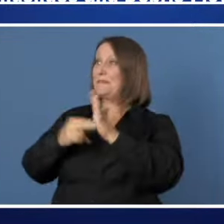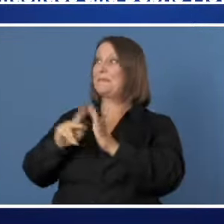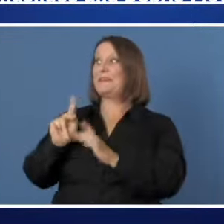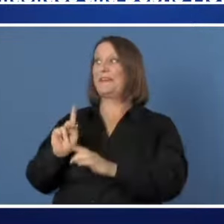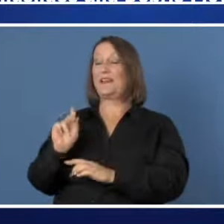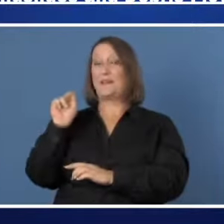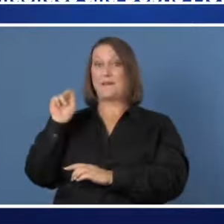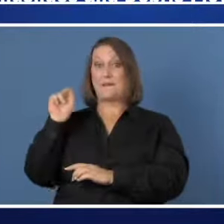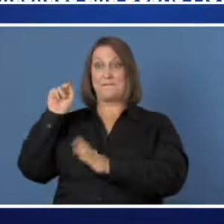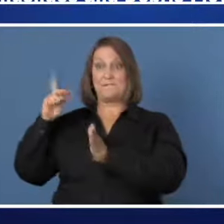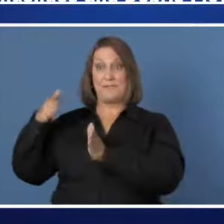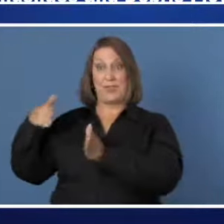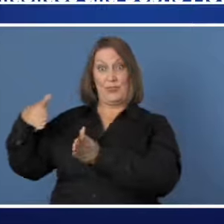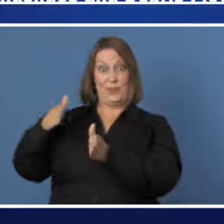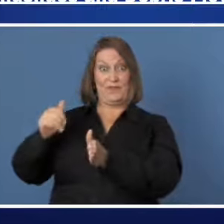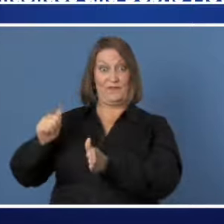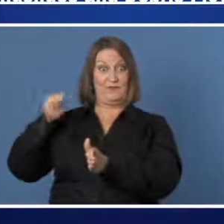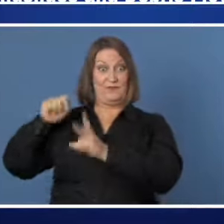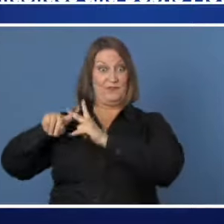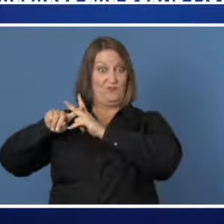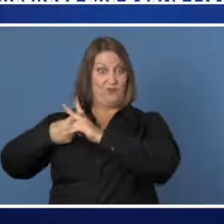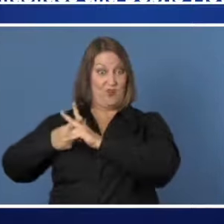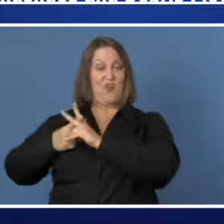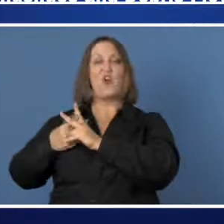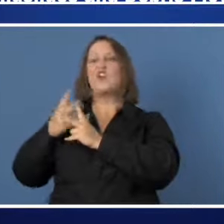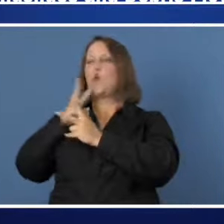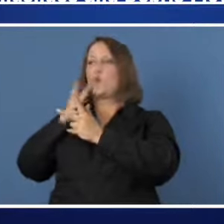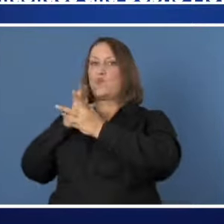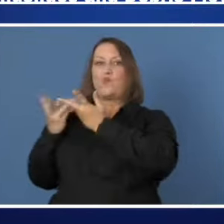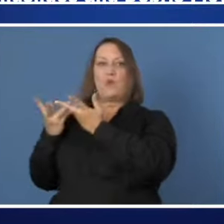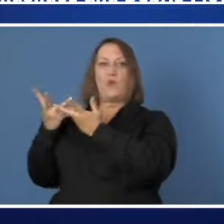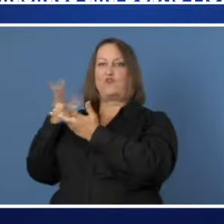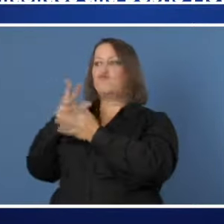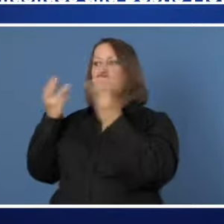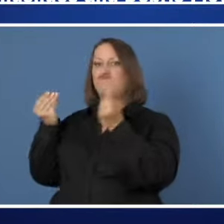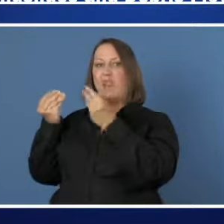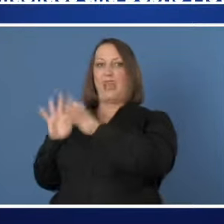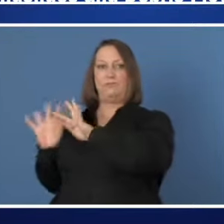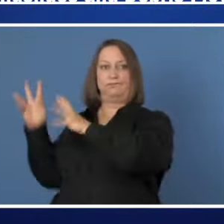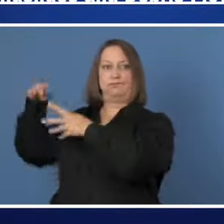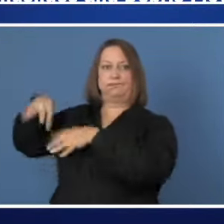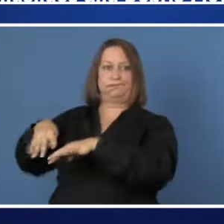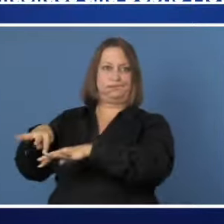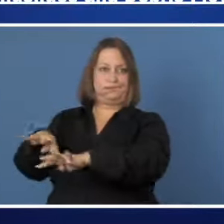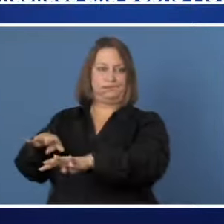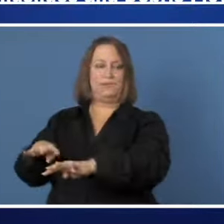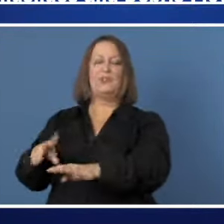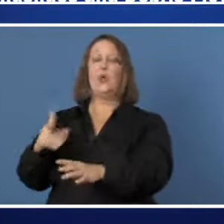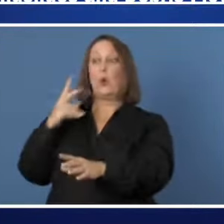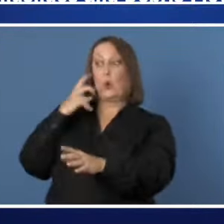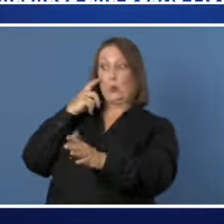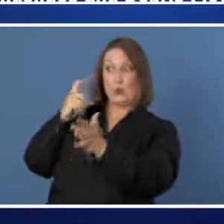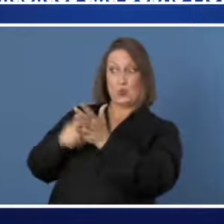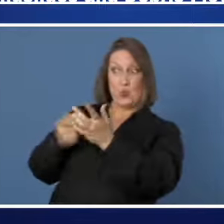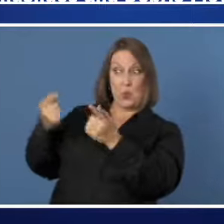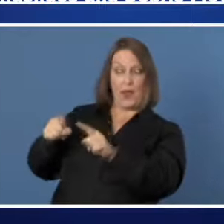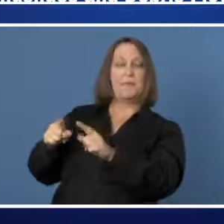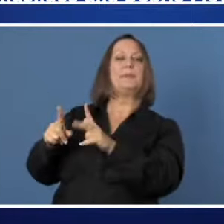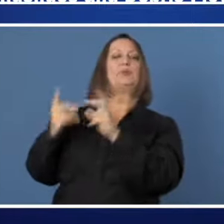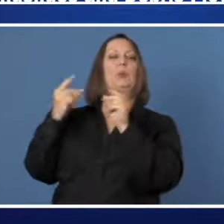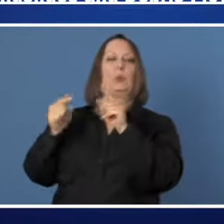Such changes may indicate landslide activity upstream, so be prepared to move quickly.